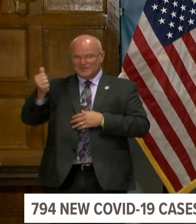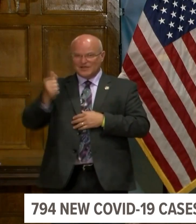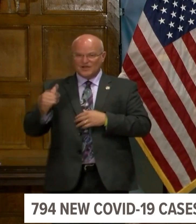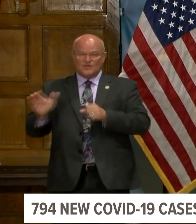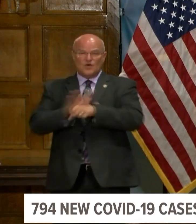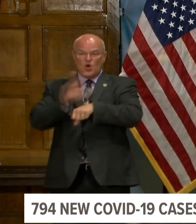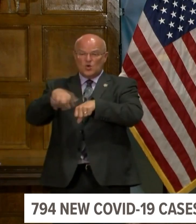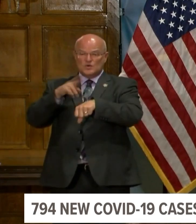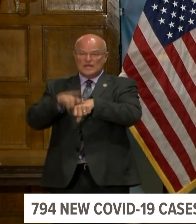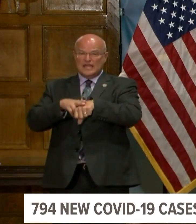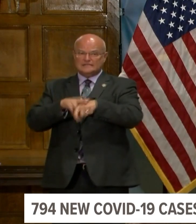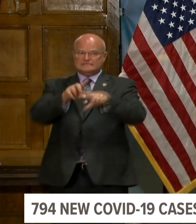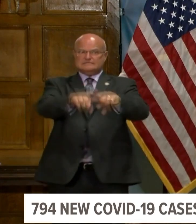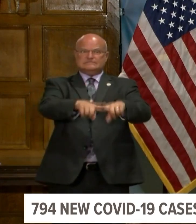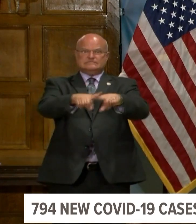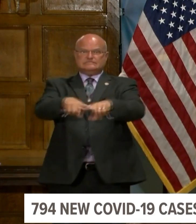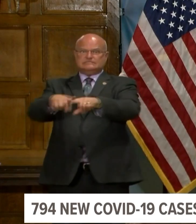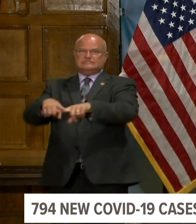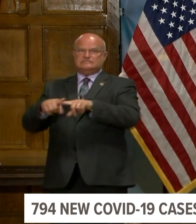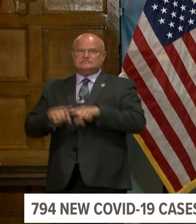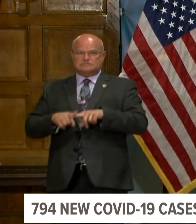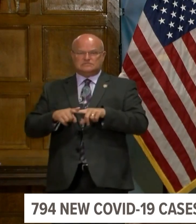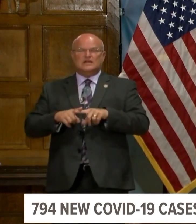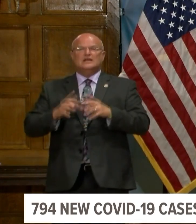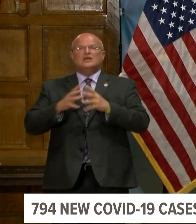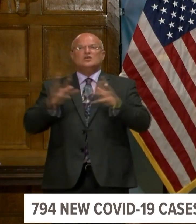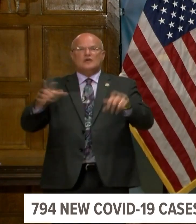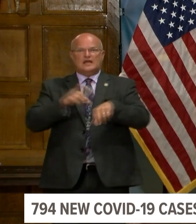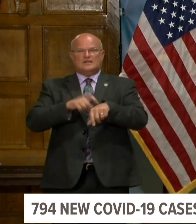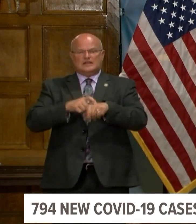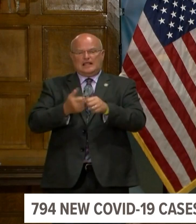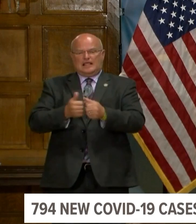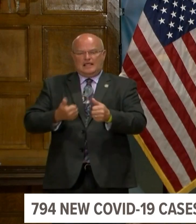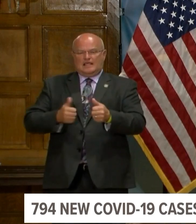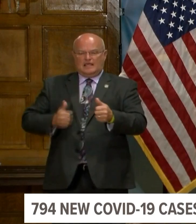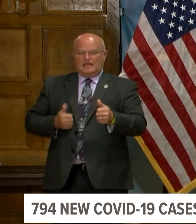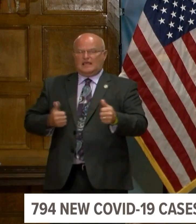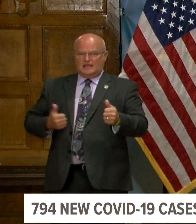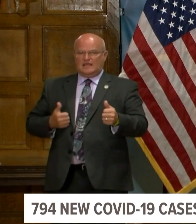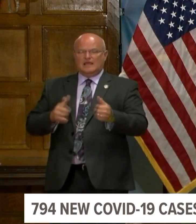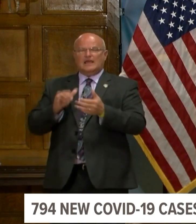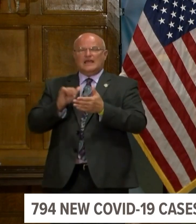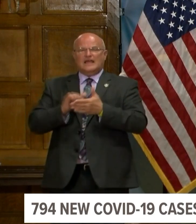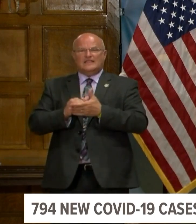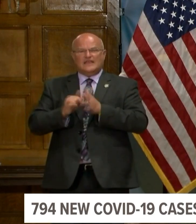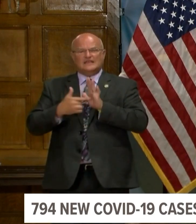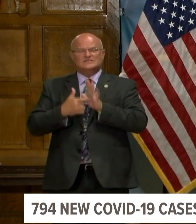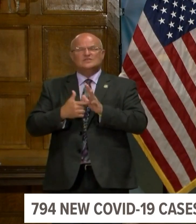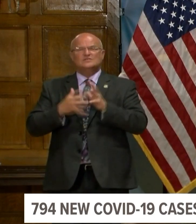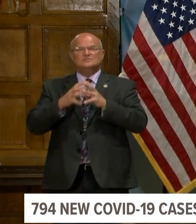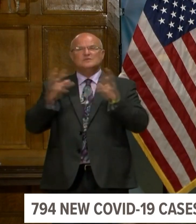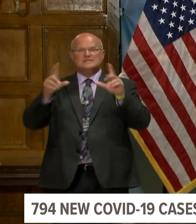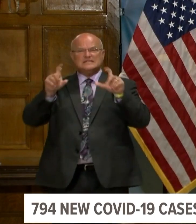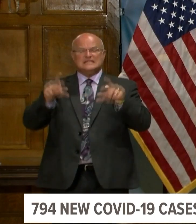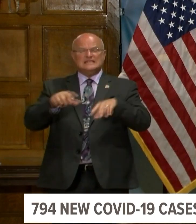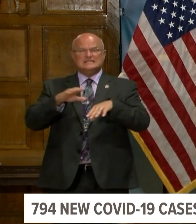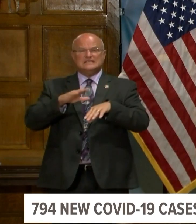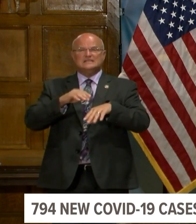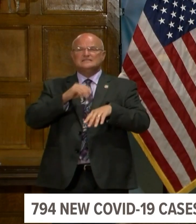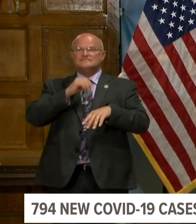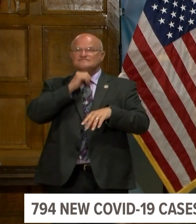the whole nation depends upon them, there's a greater time lag, which renders so much of the testing